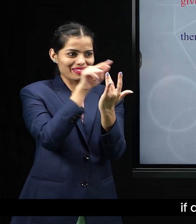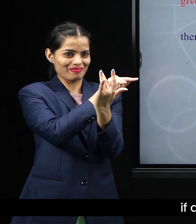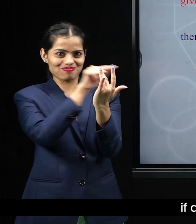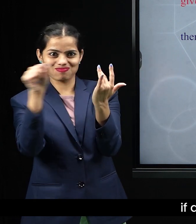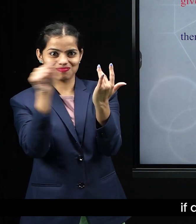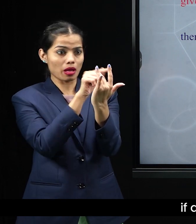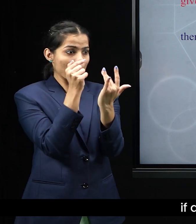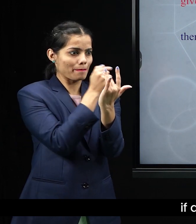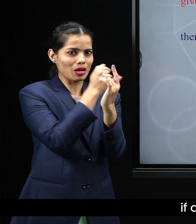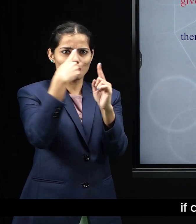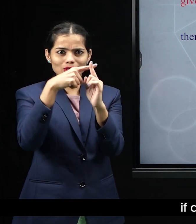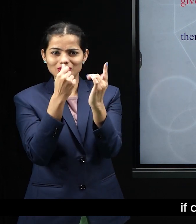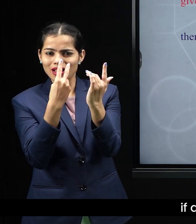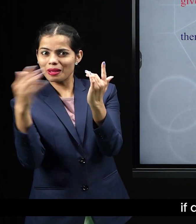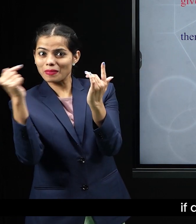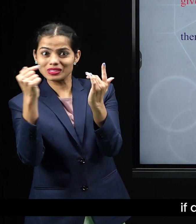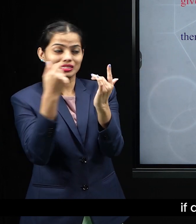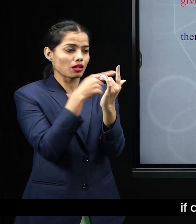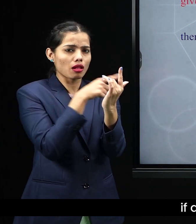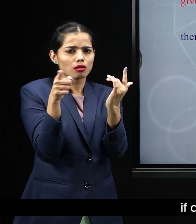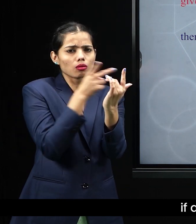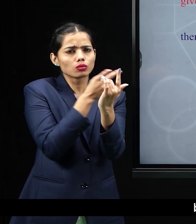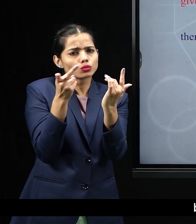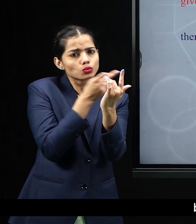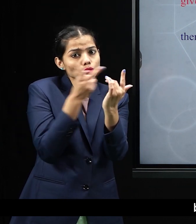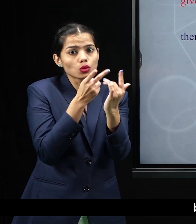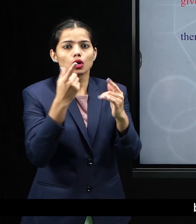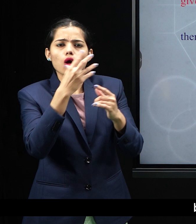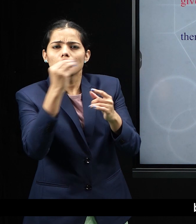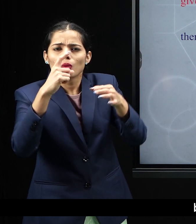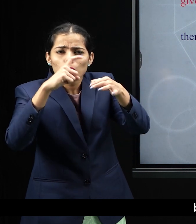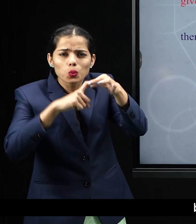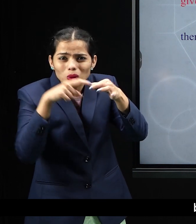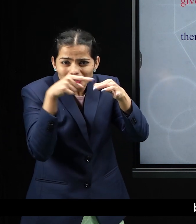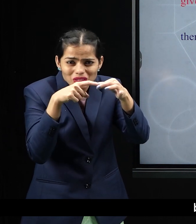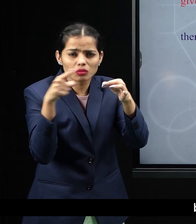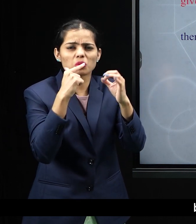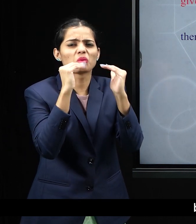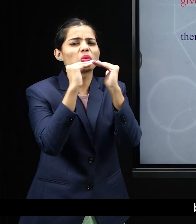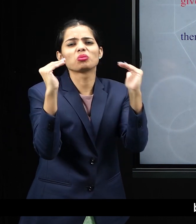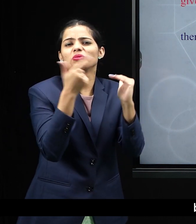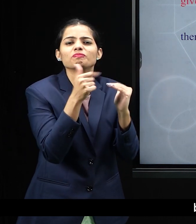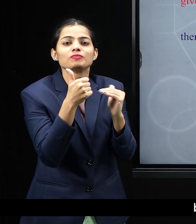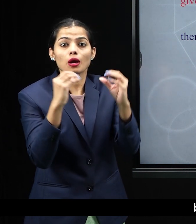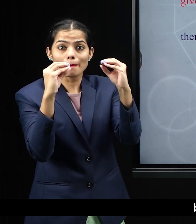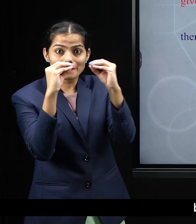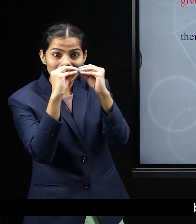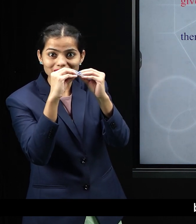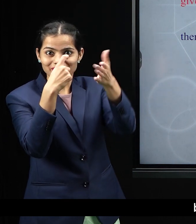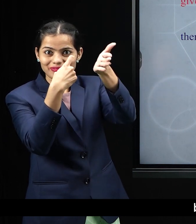Q not equal to 0. B is equal to R by S, R and S